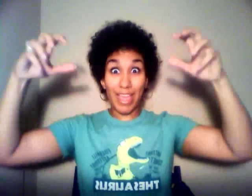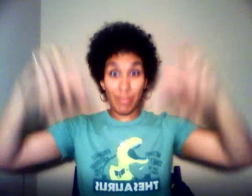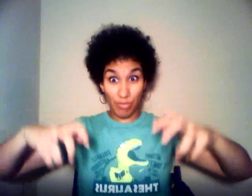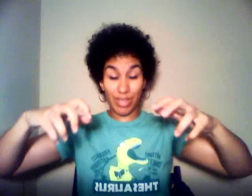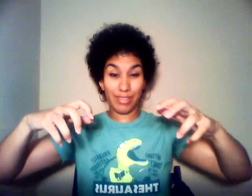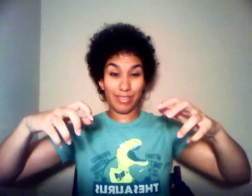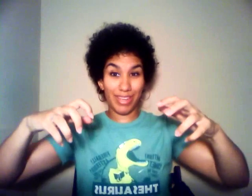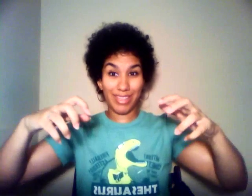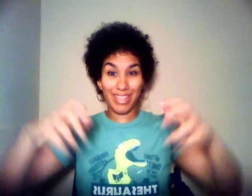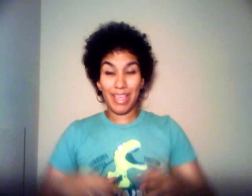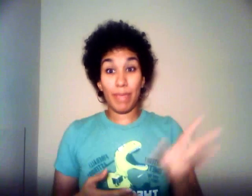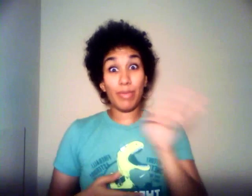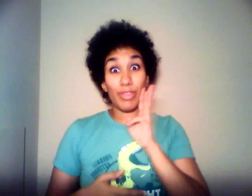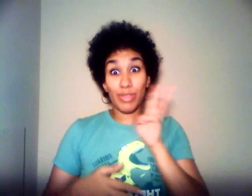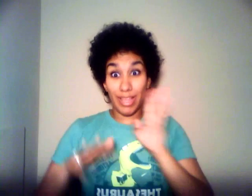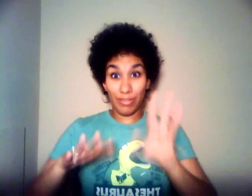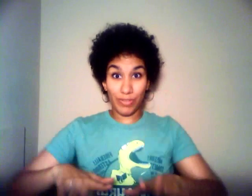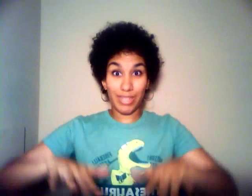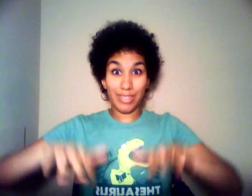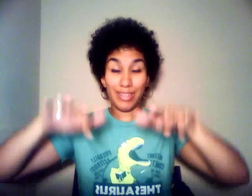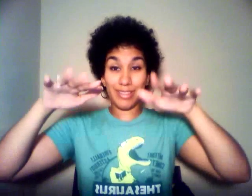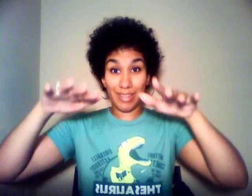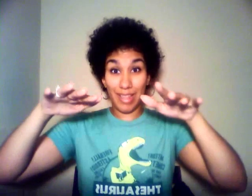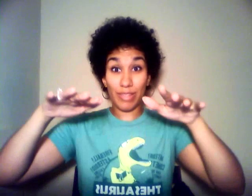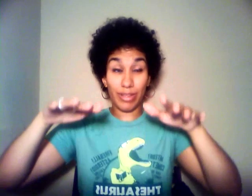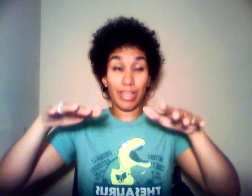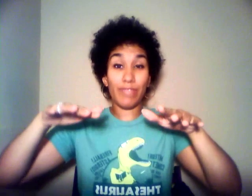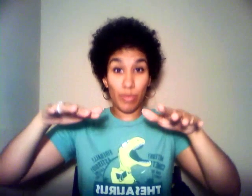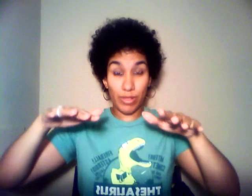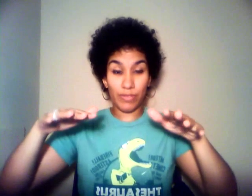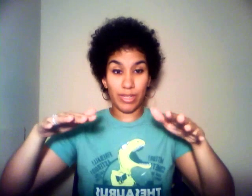heavy rain, right? Maybe you would sign flood as well if there was a flood.